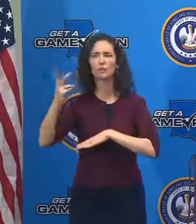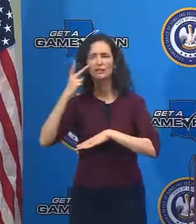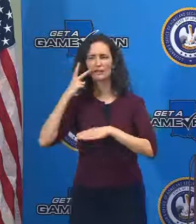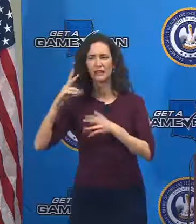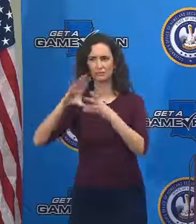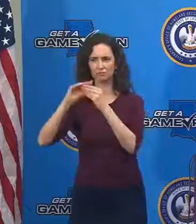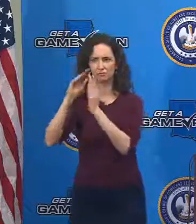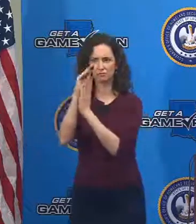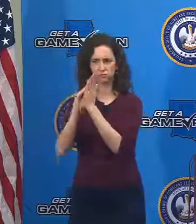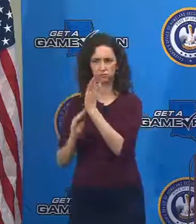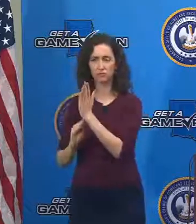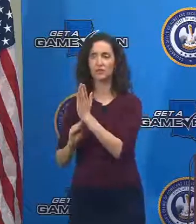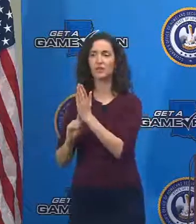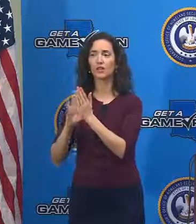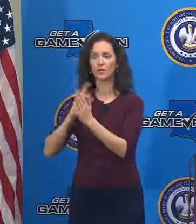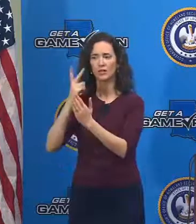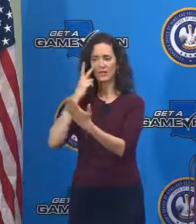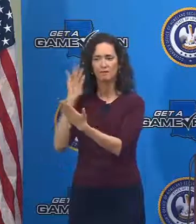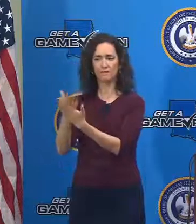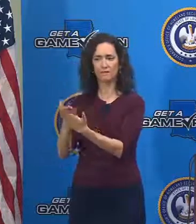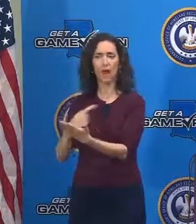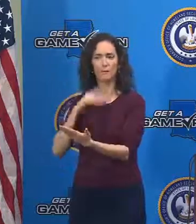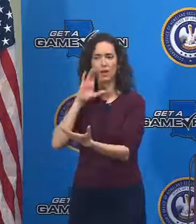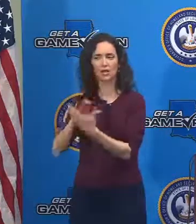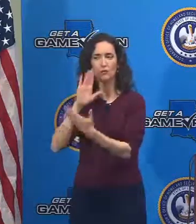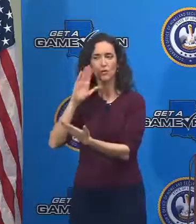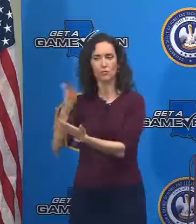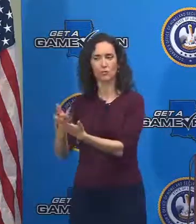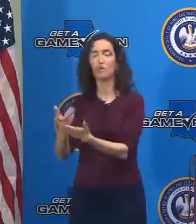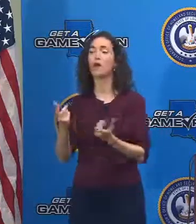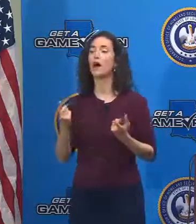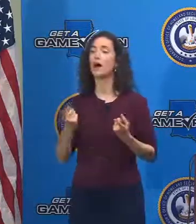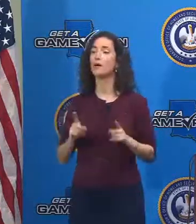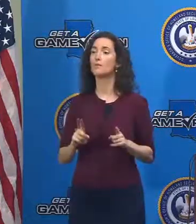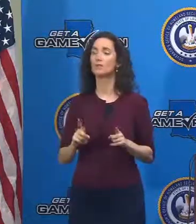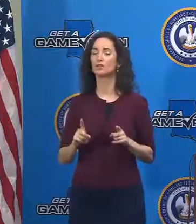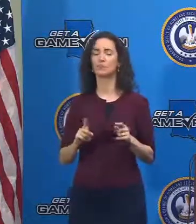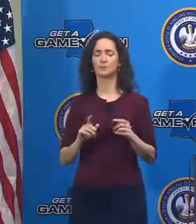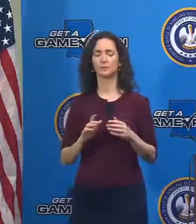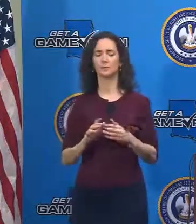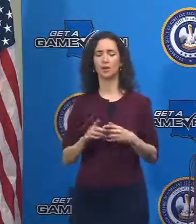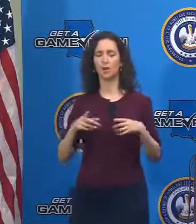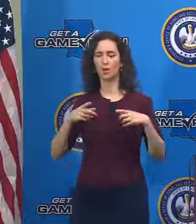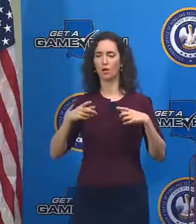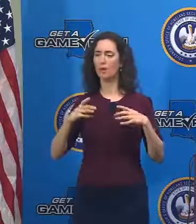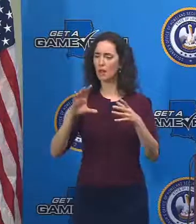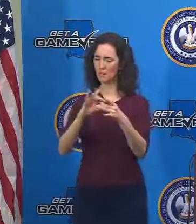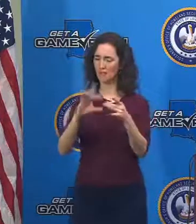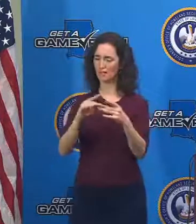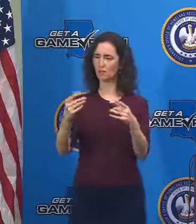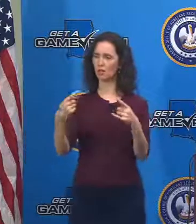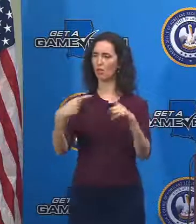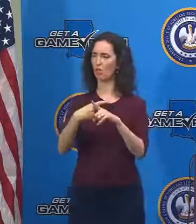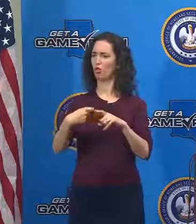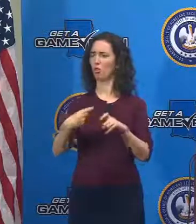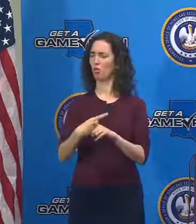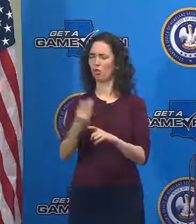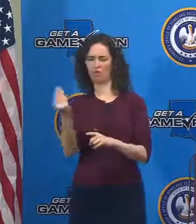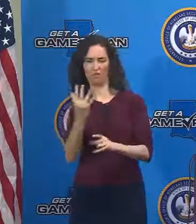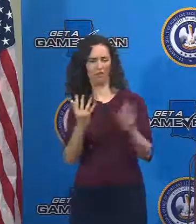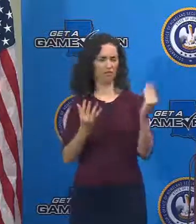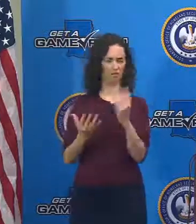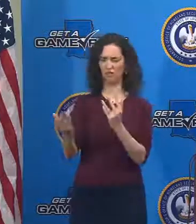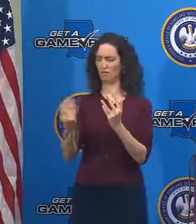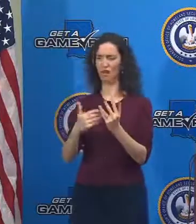what the facts, I believe, will bear out is that we were getting conflicting messages. We